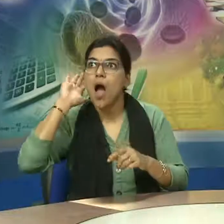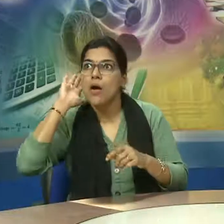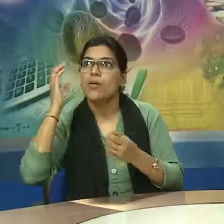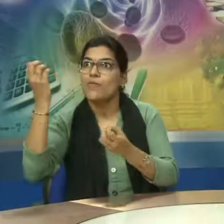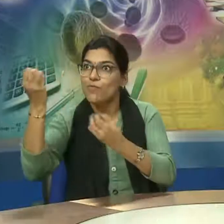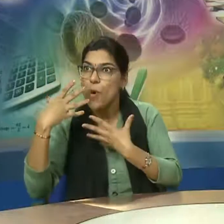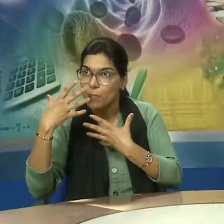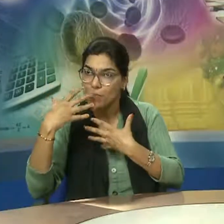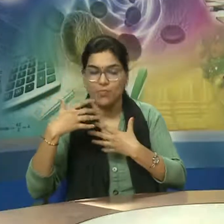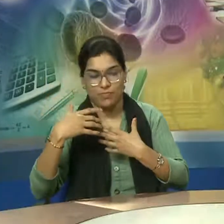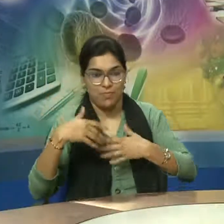and